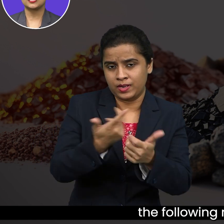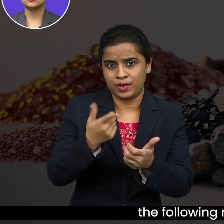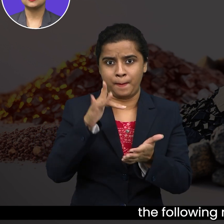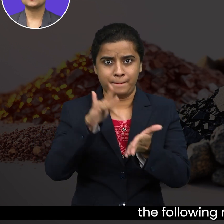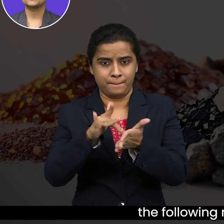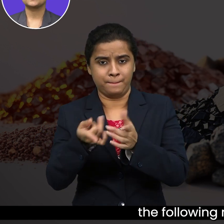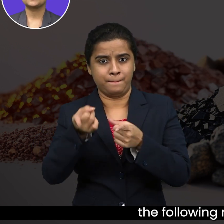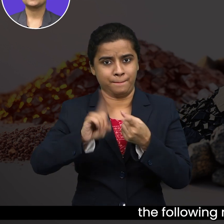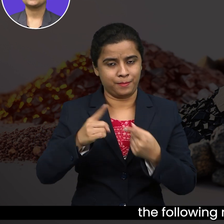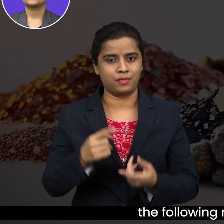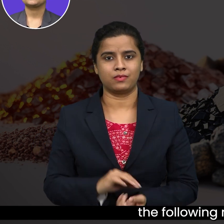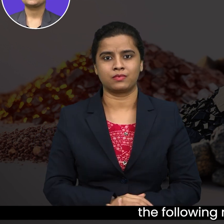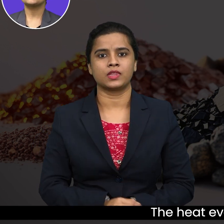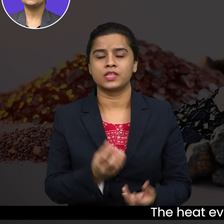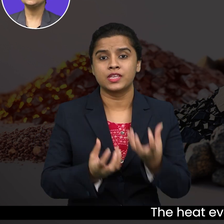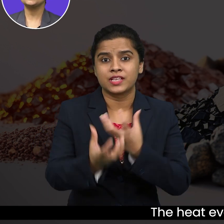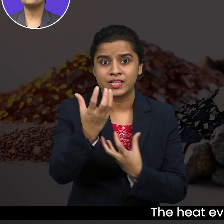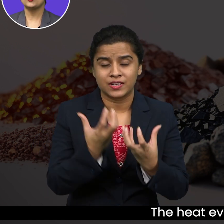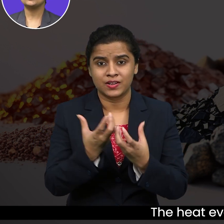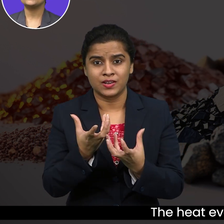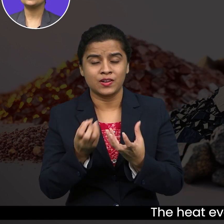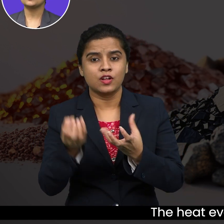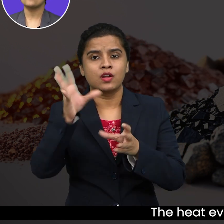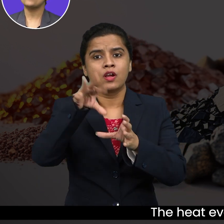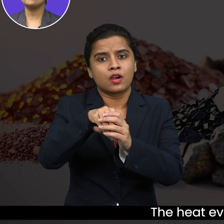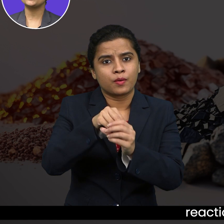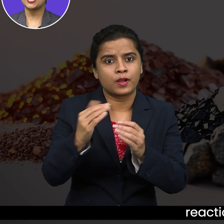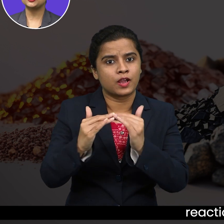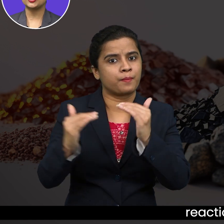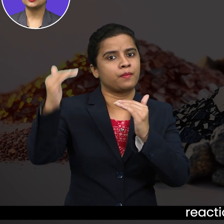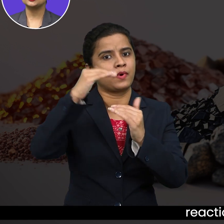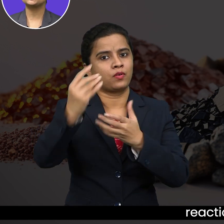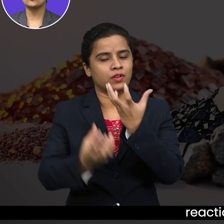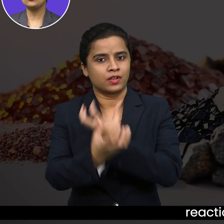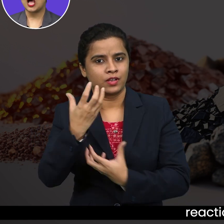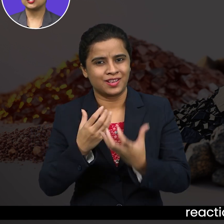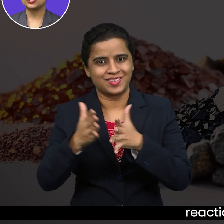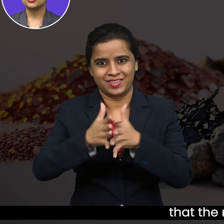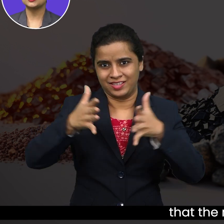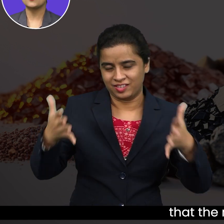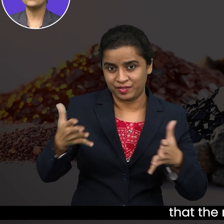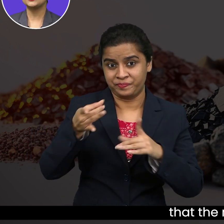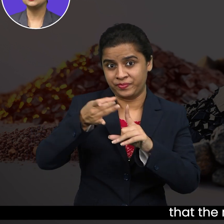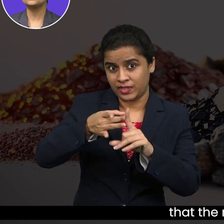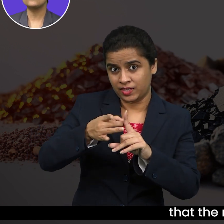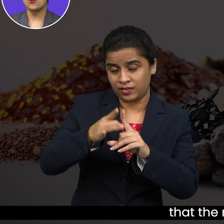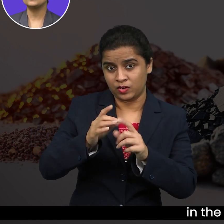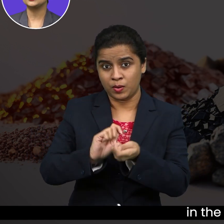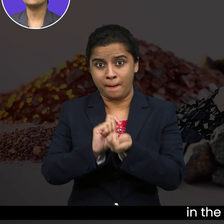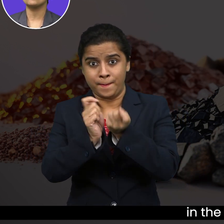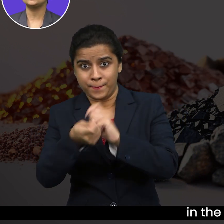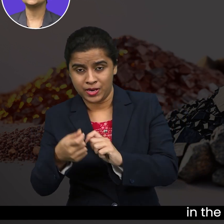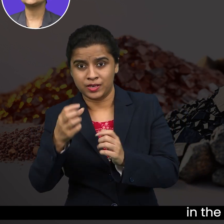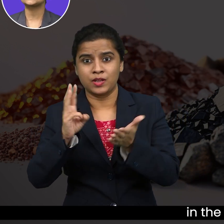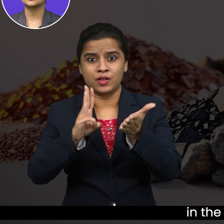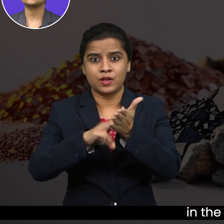take place. The heat evolved in the above reaction is so large that the metal is formed